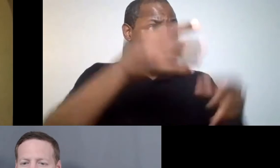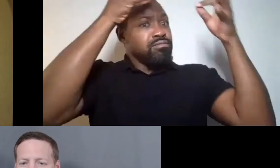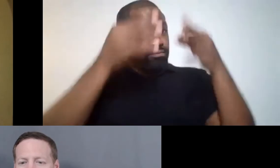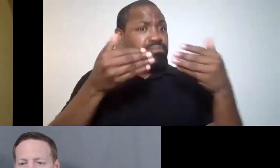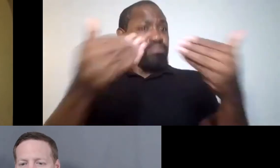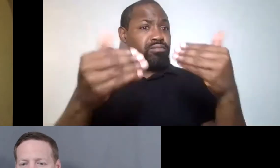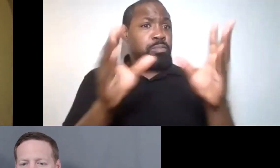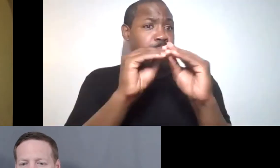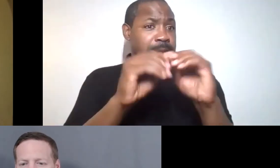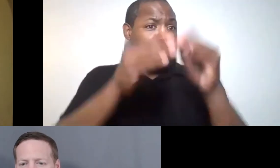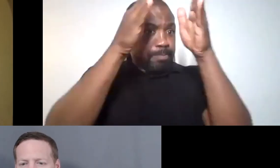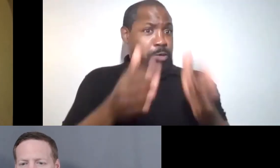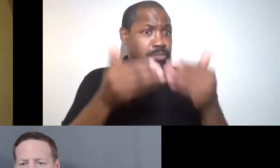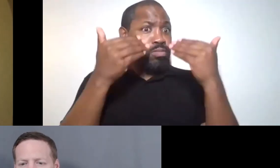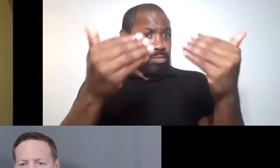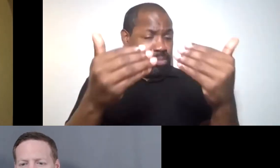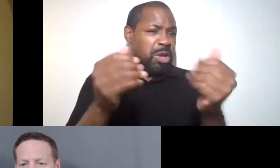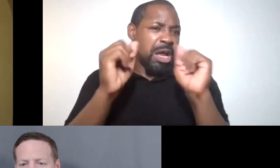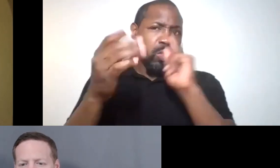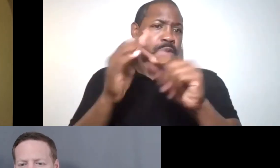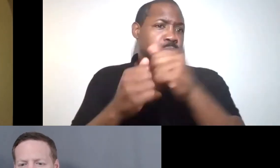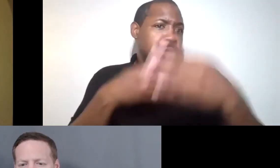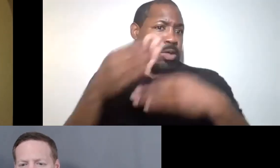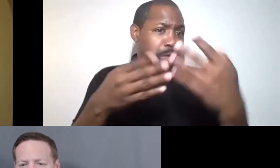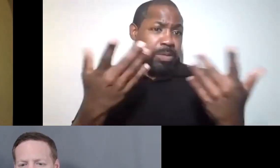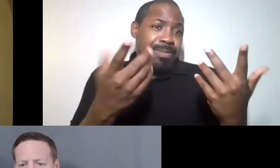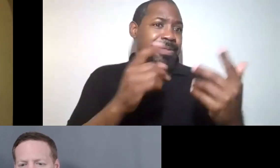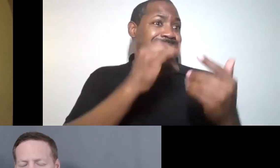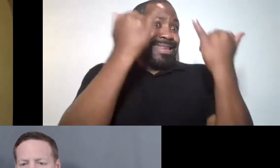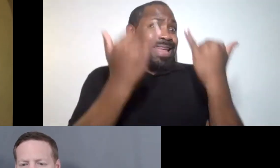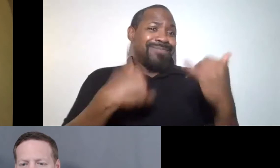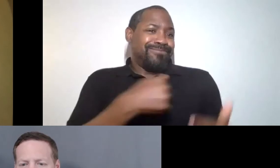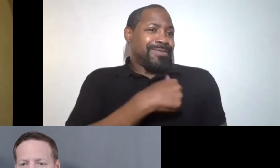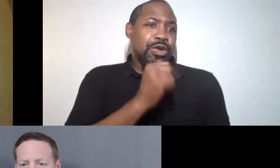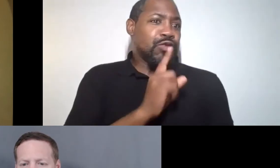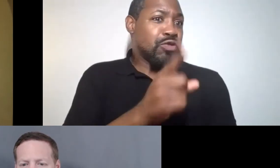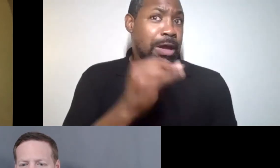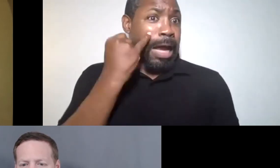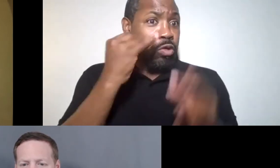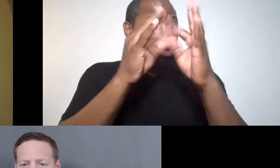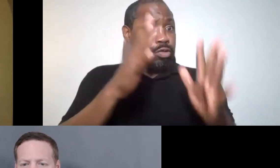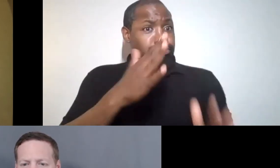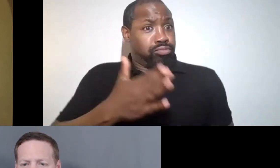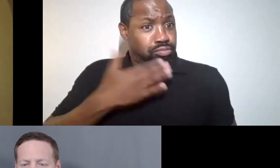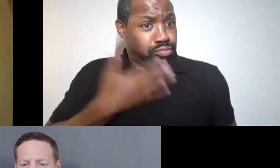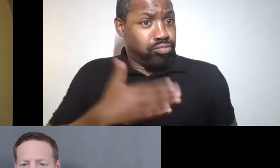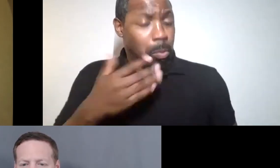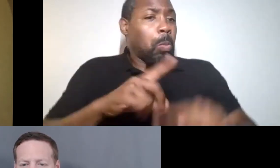on Wednesday. And if that's a yes, then the meeting will be held in person. So we're just waiting on Bethany to get back to us. Again, I'm not sure if